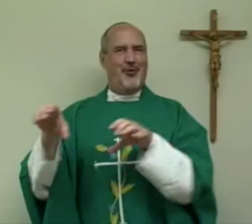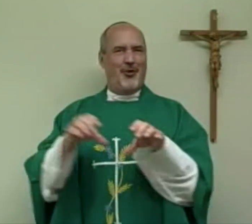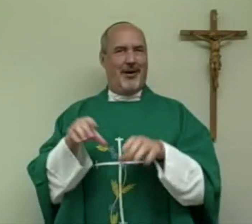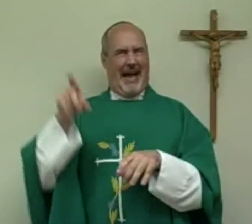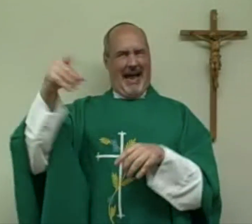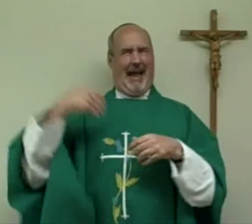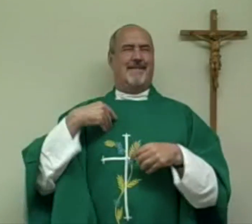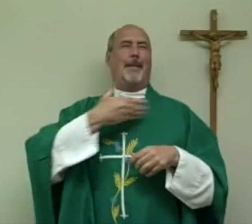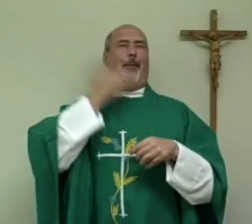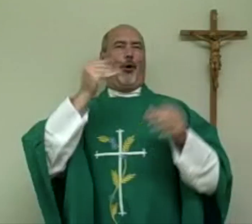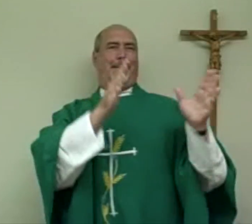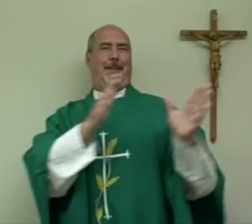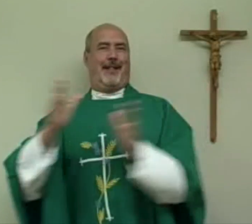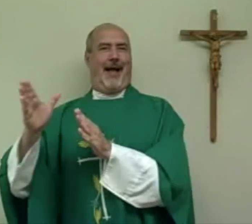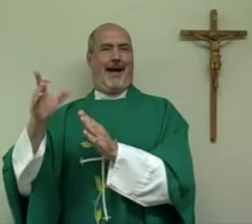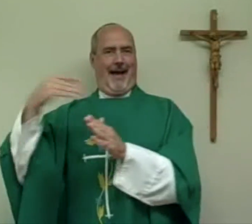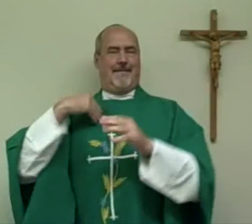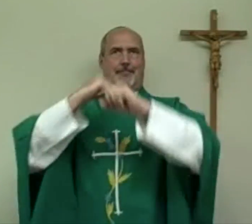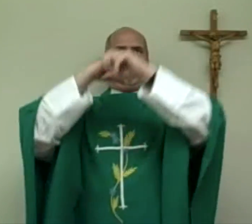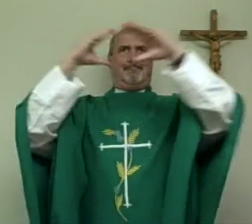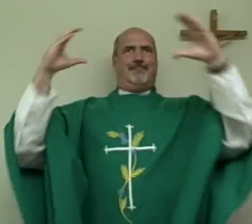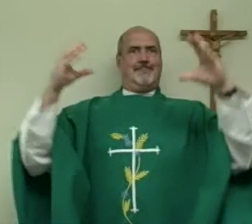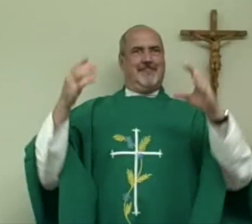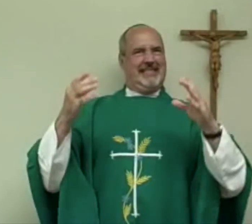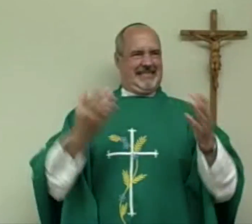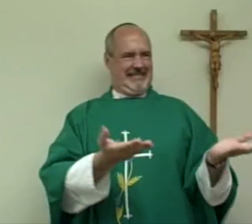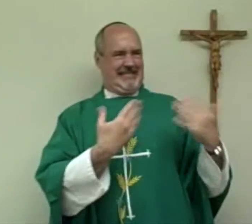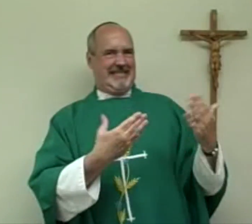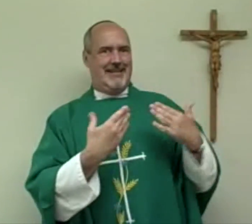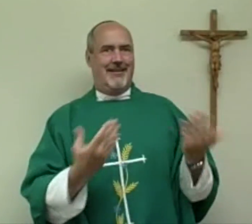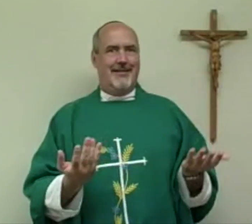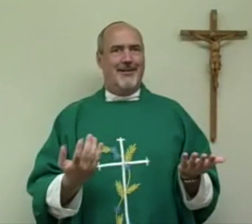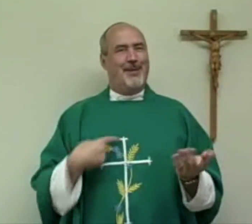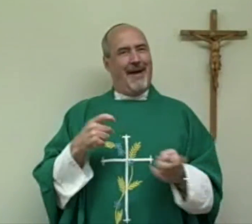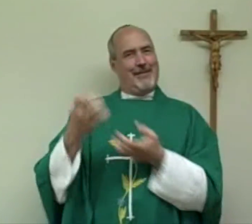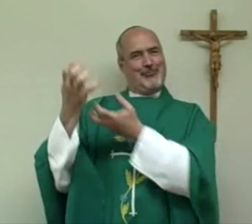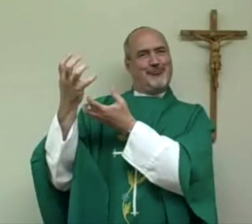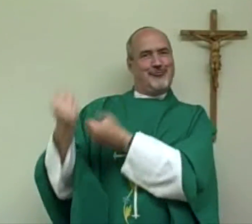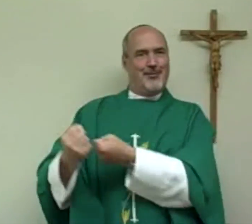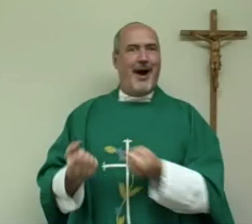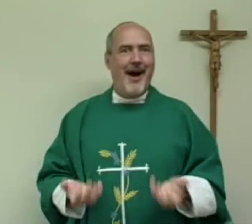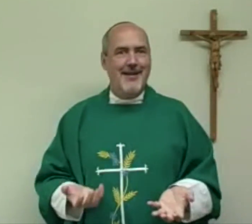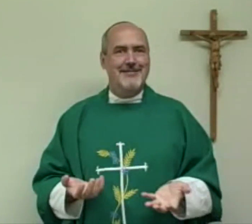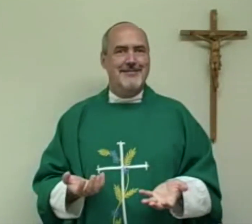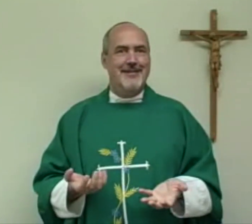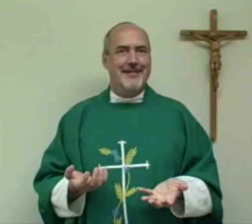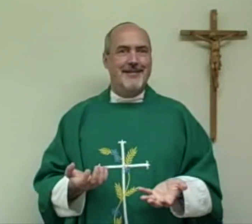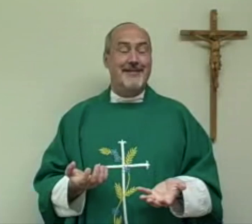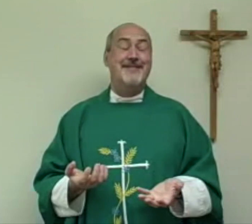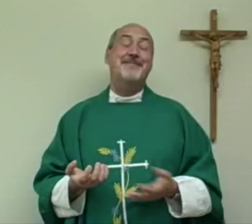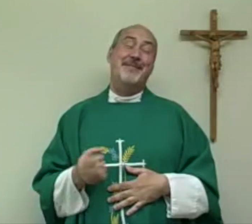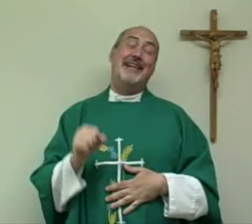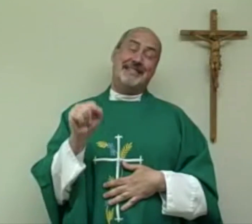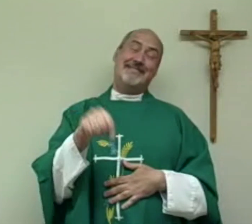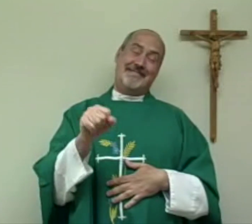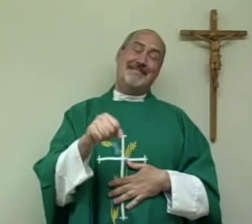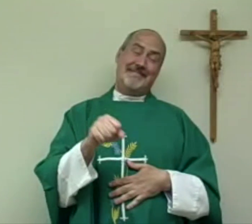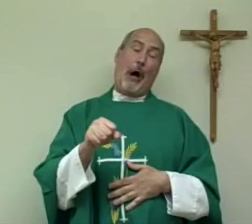lead us. He knows what He's doing and He has a plan and knows the big picture. He wants us to follow